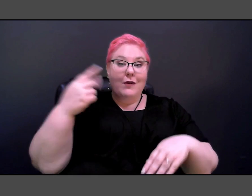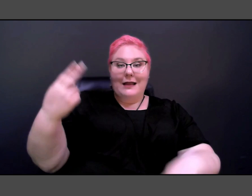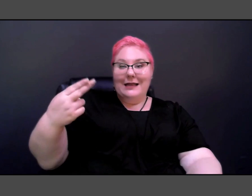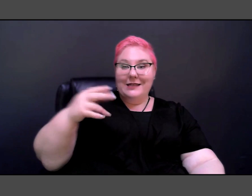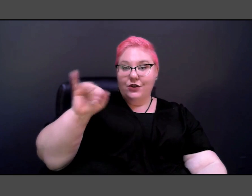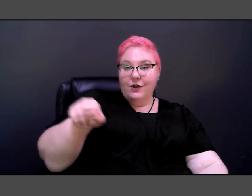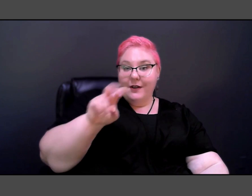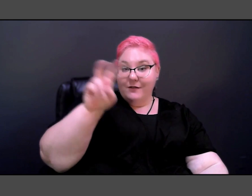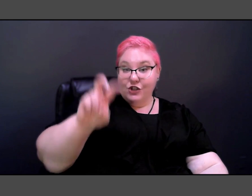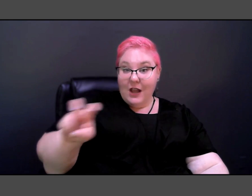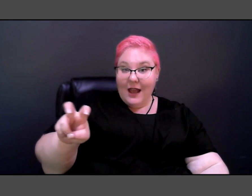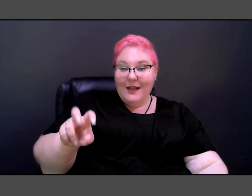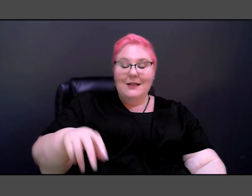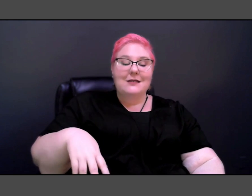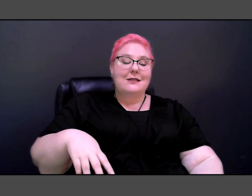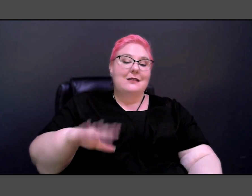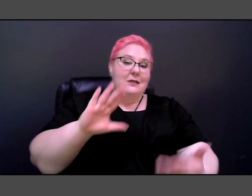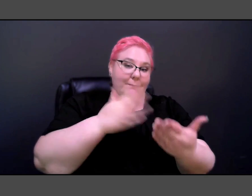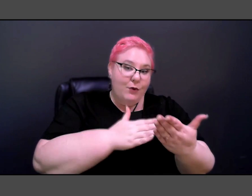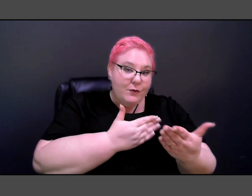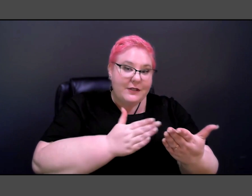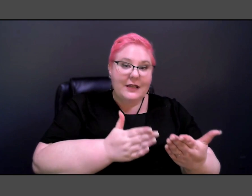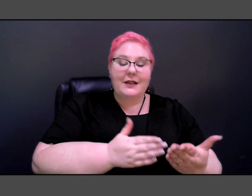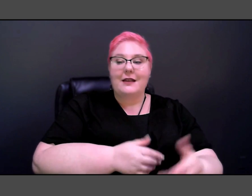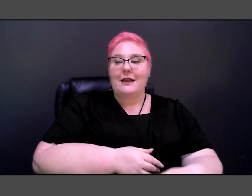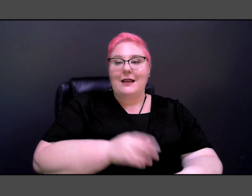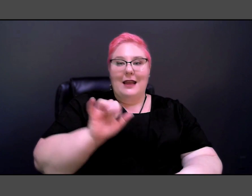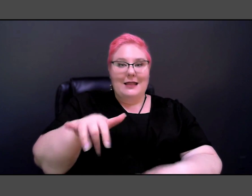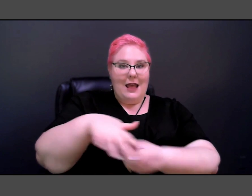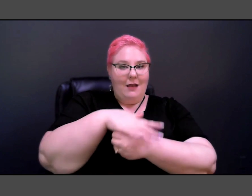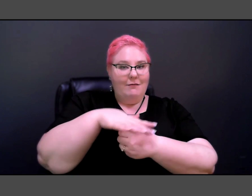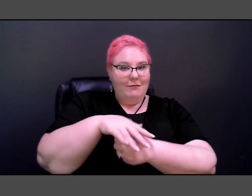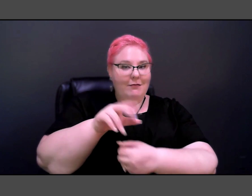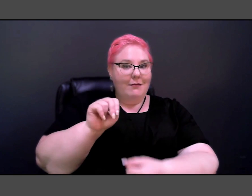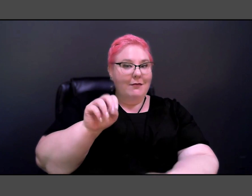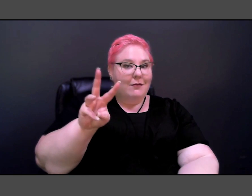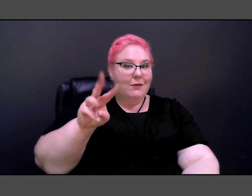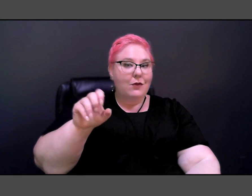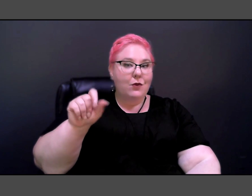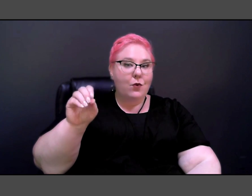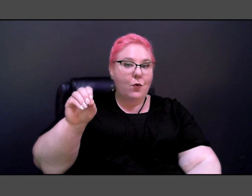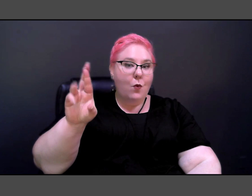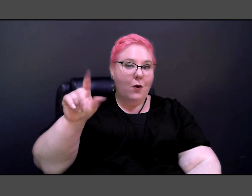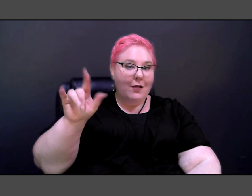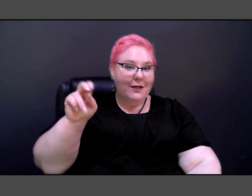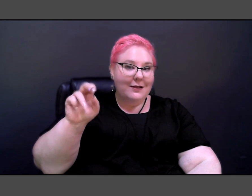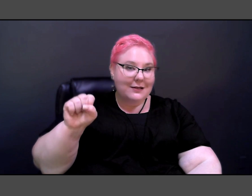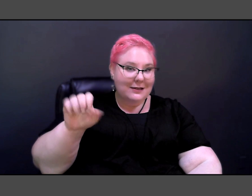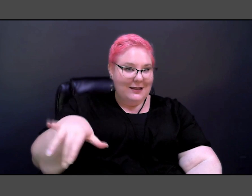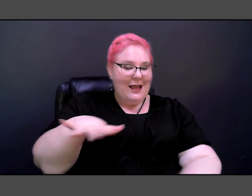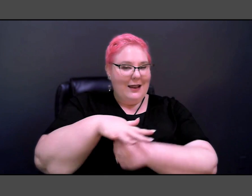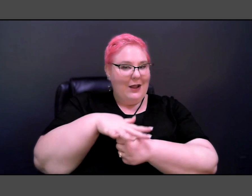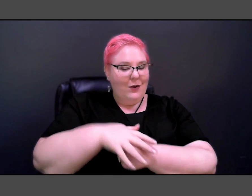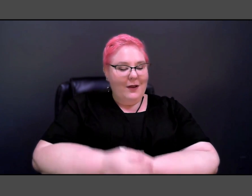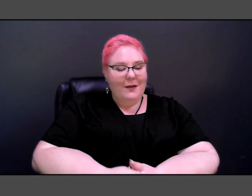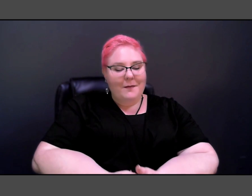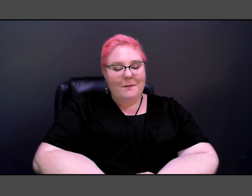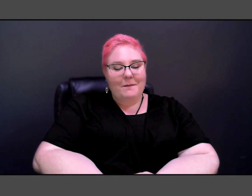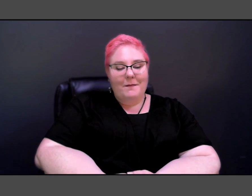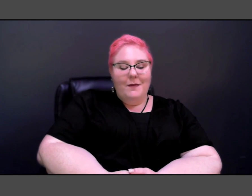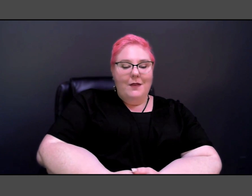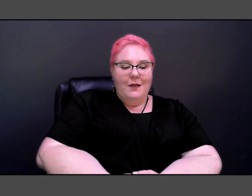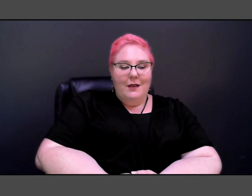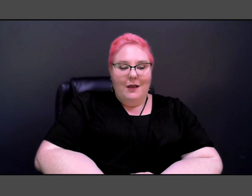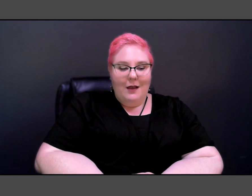in the New Orleans area. That's very interesting. As far as